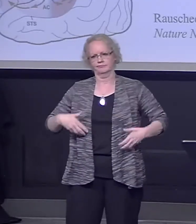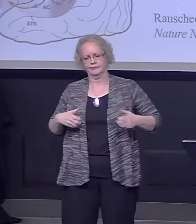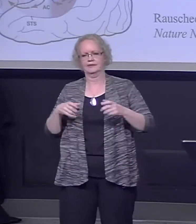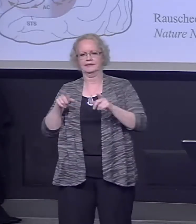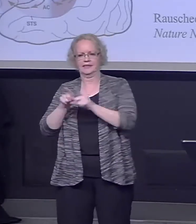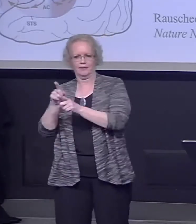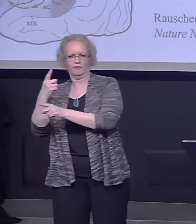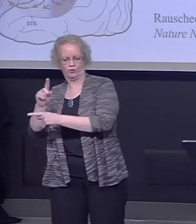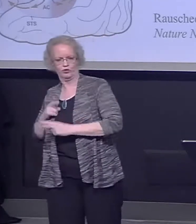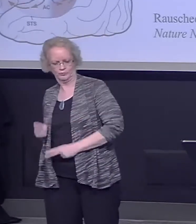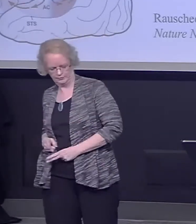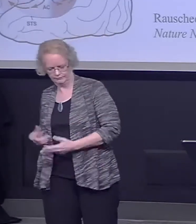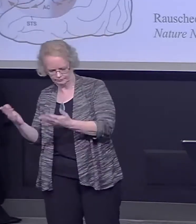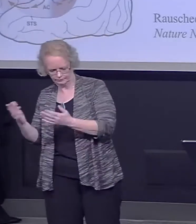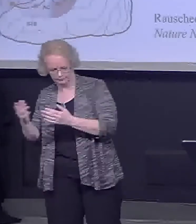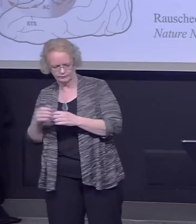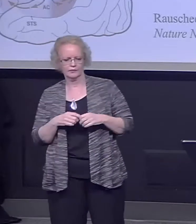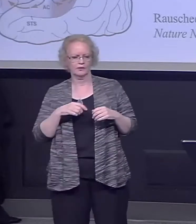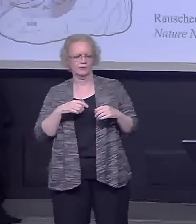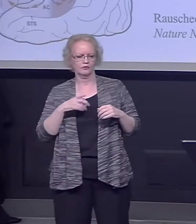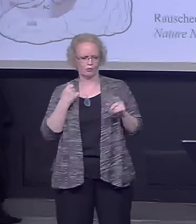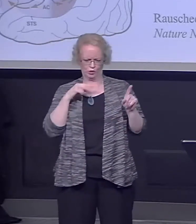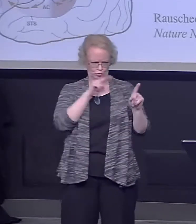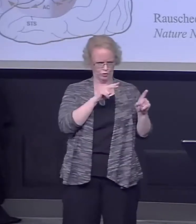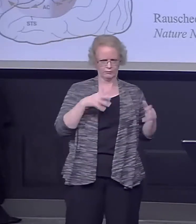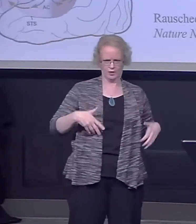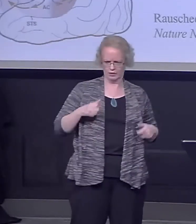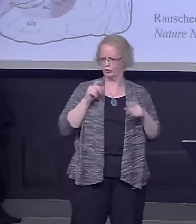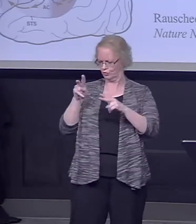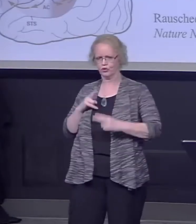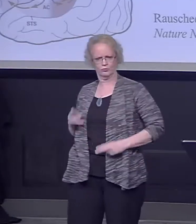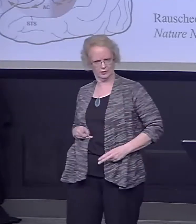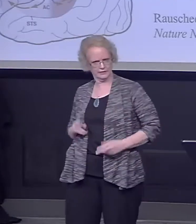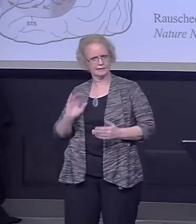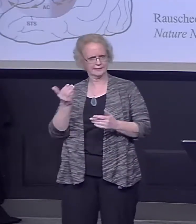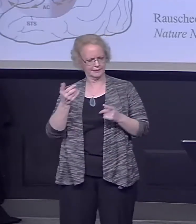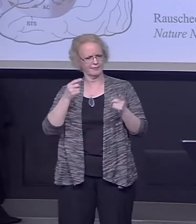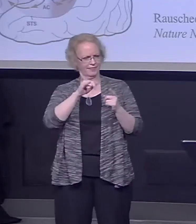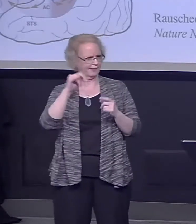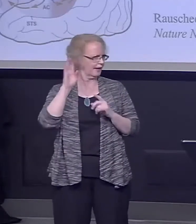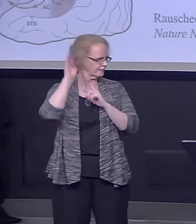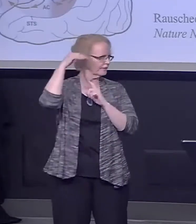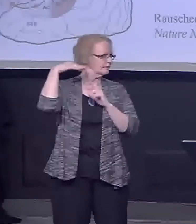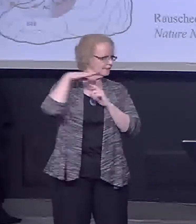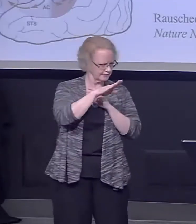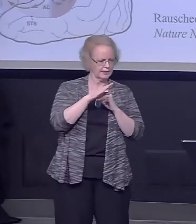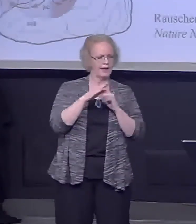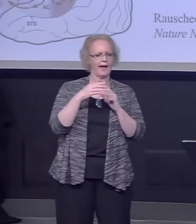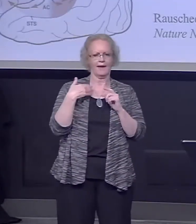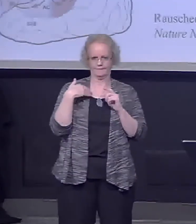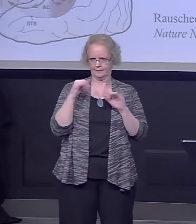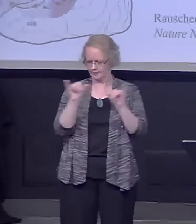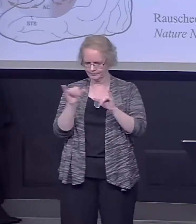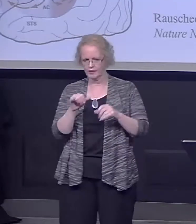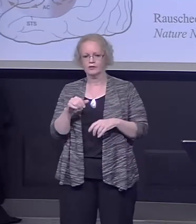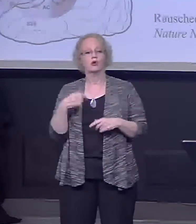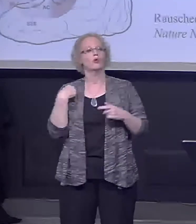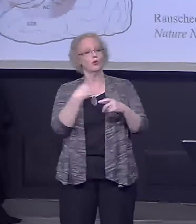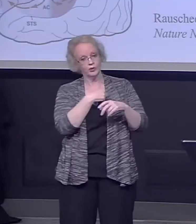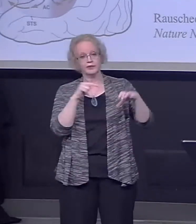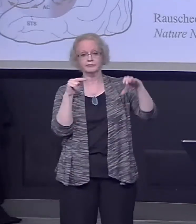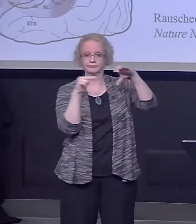seems to be the same in the monkey and in the human. So with modern imaging techniques, for example, functional MRI and so on,